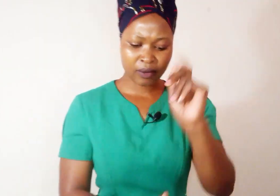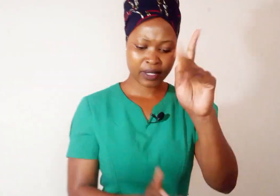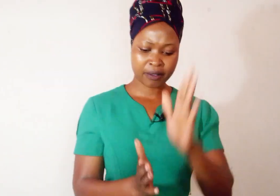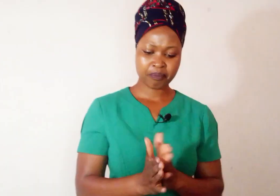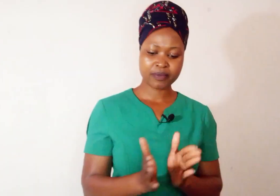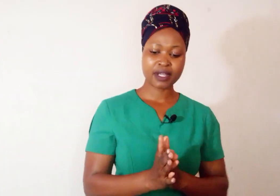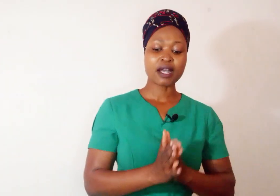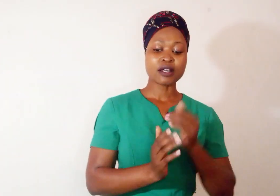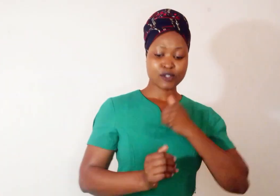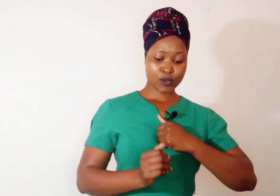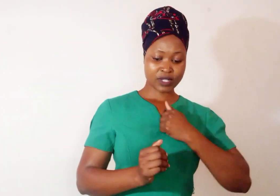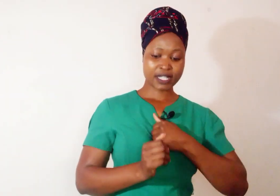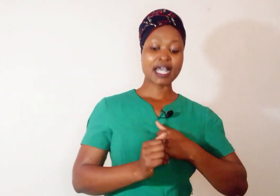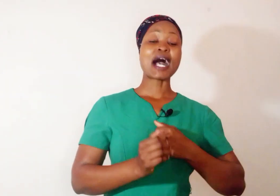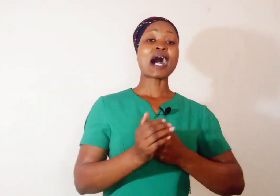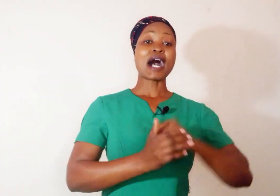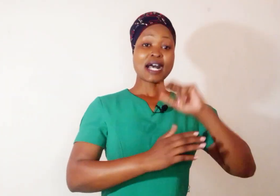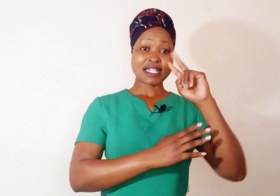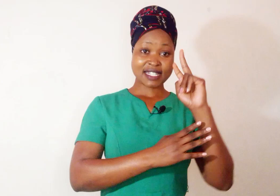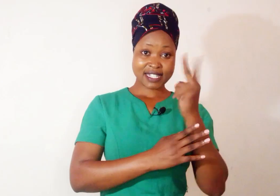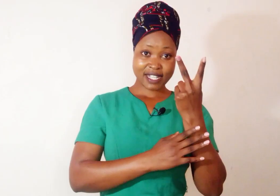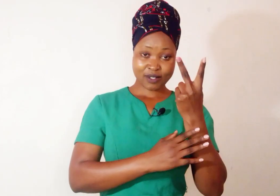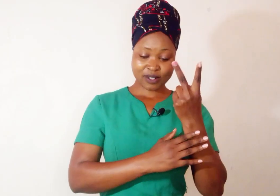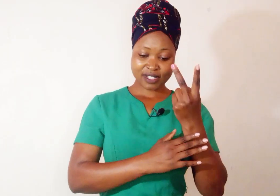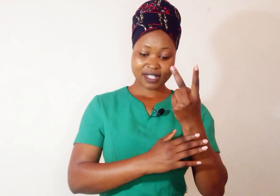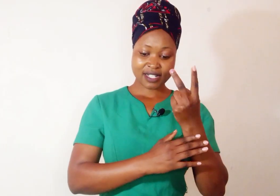Okay, sorry. Second